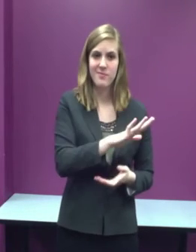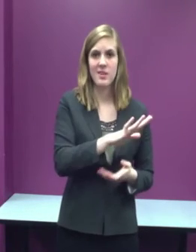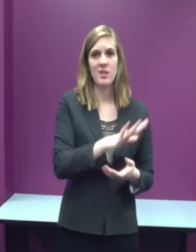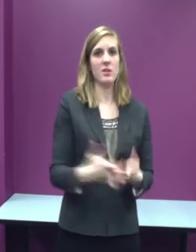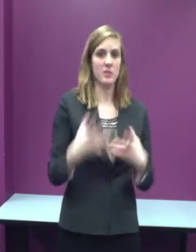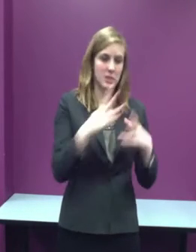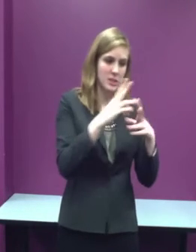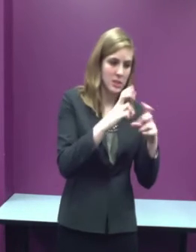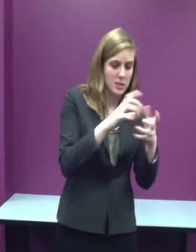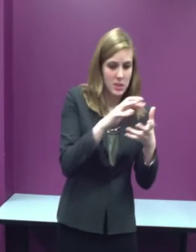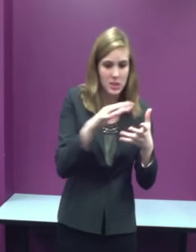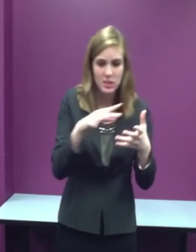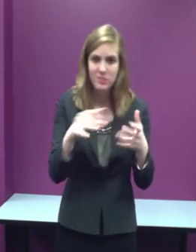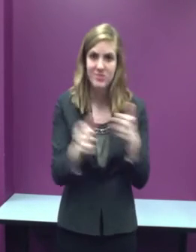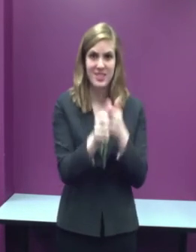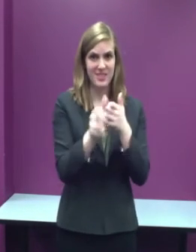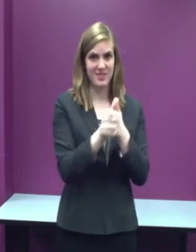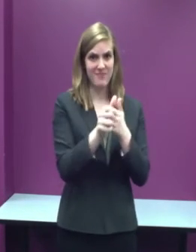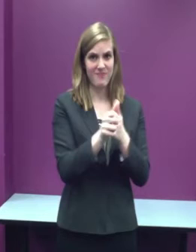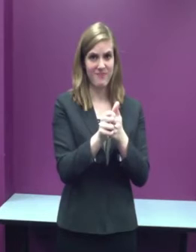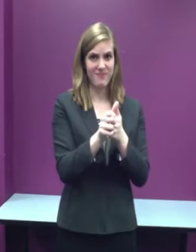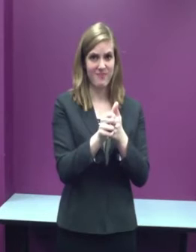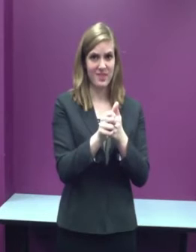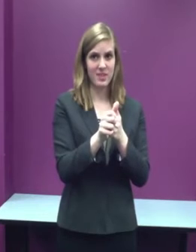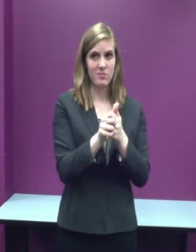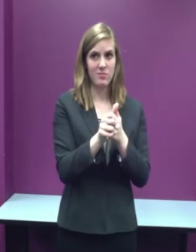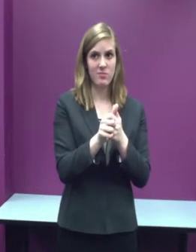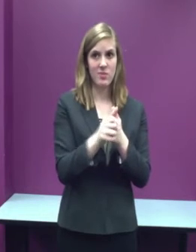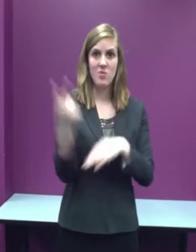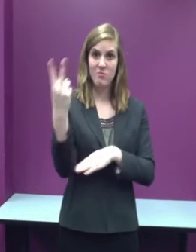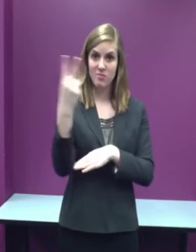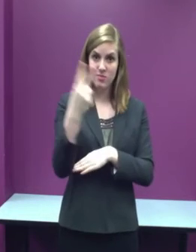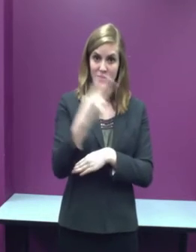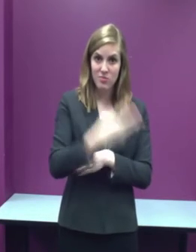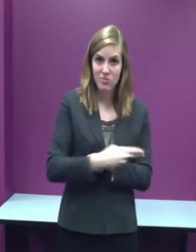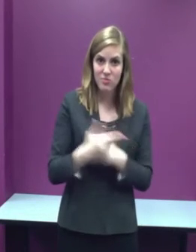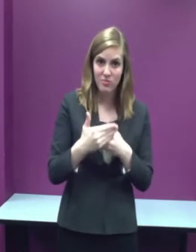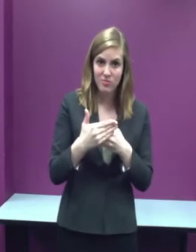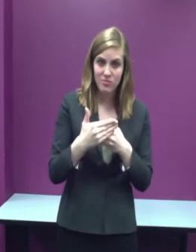Only 2 days out, Lewis had nearly lost his life, with a long journey still ahead.